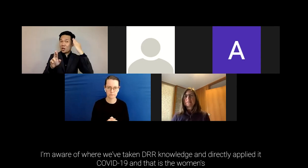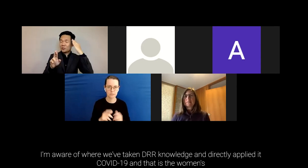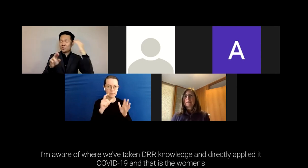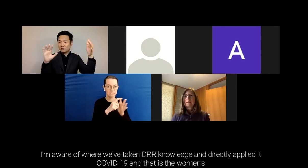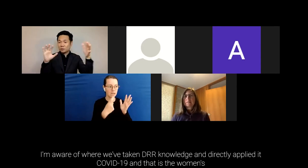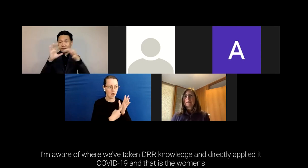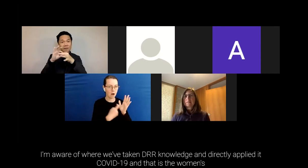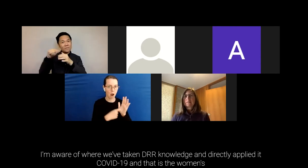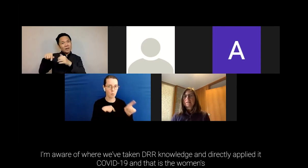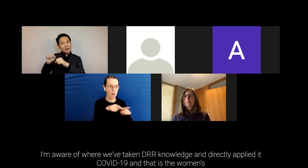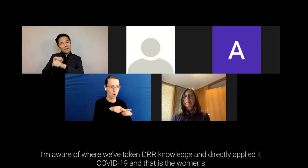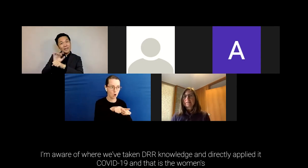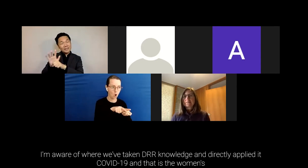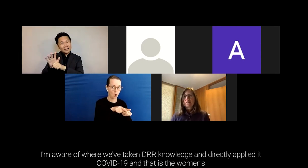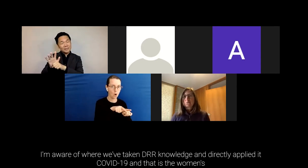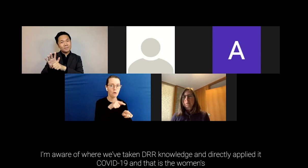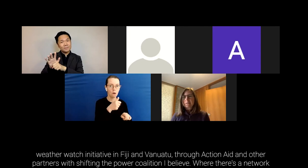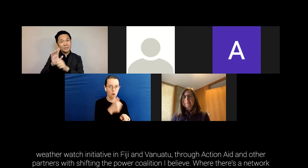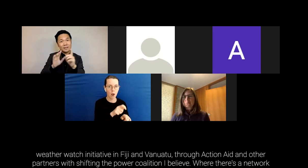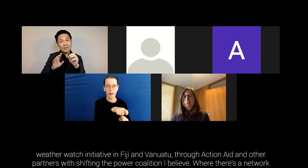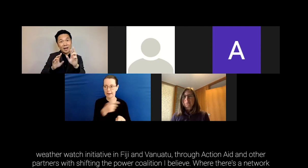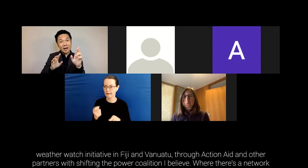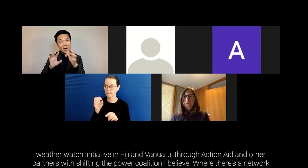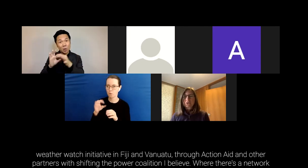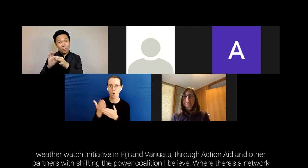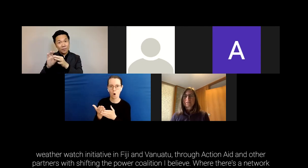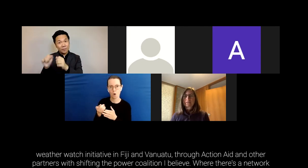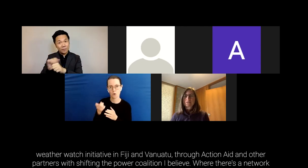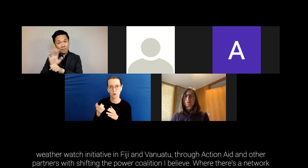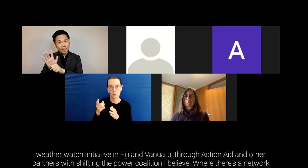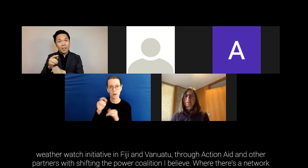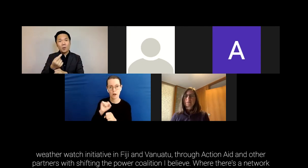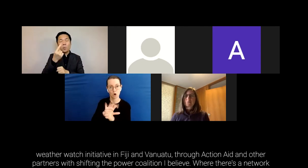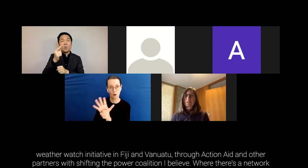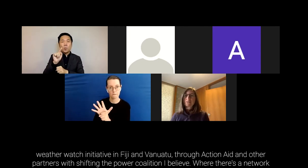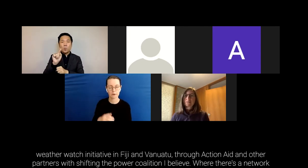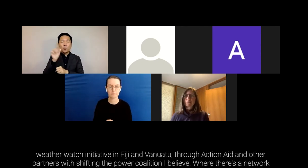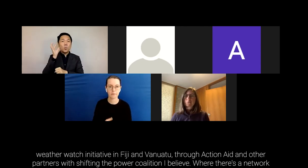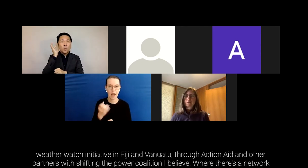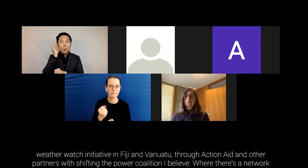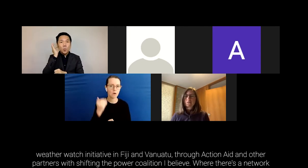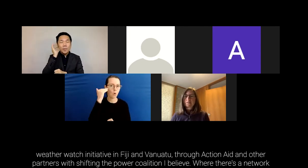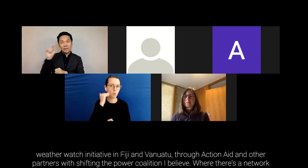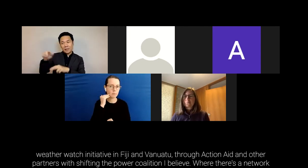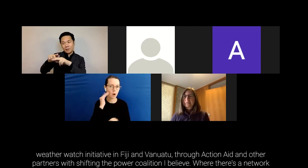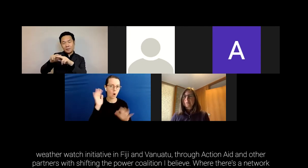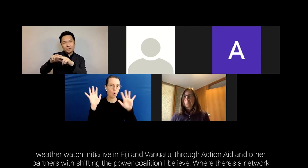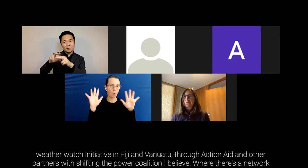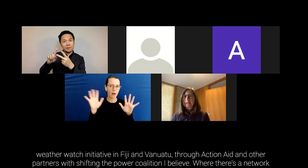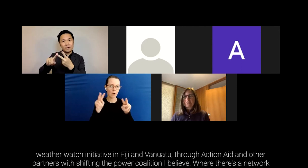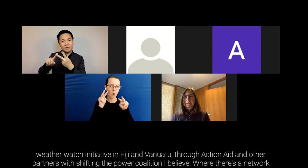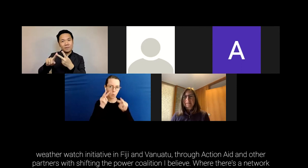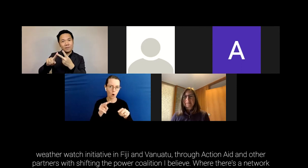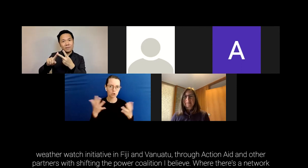COVID-19. And that is the Women's Weather Watch initiative in Fiji and Vanuatu